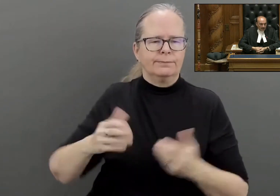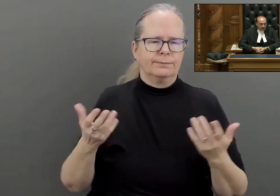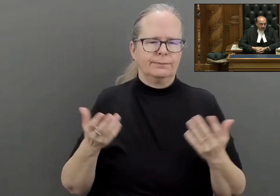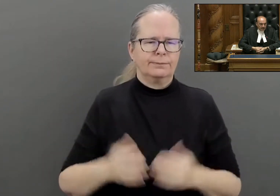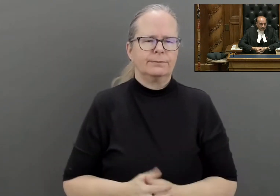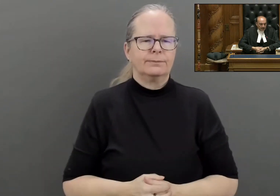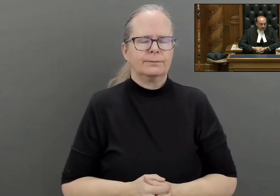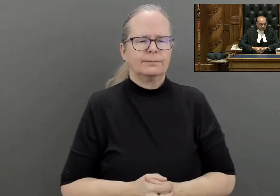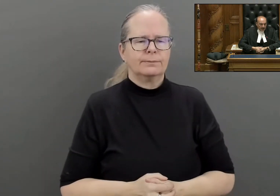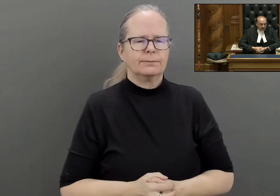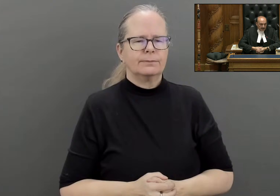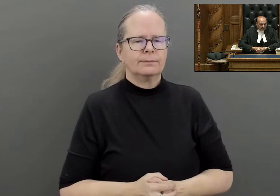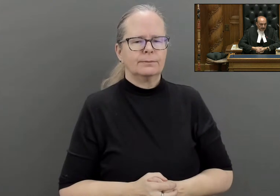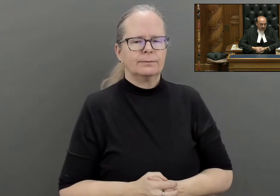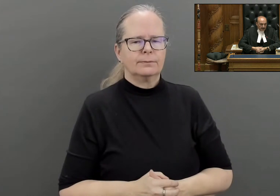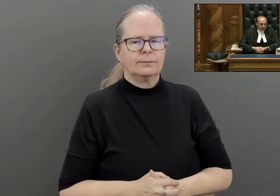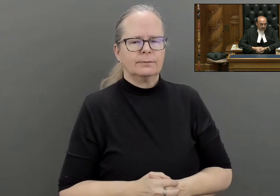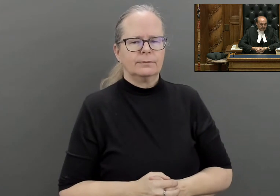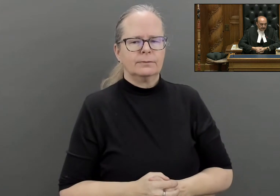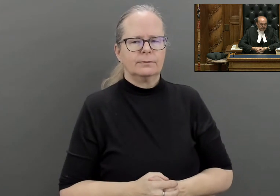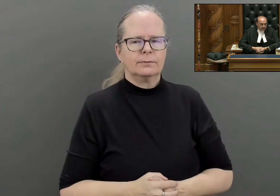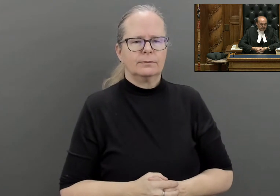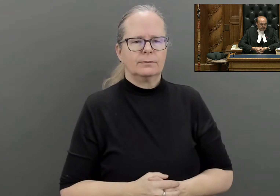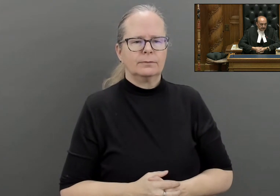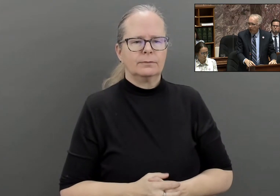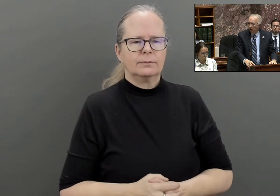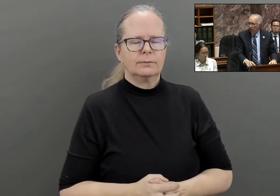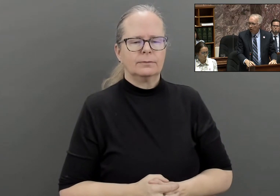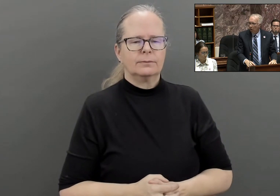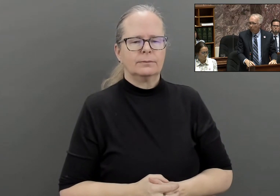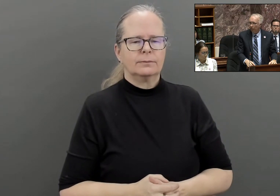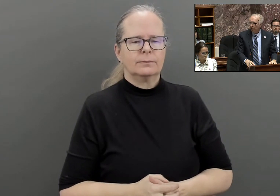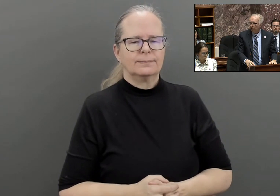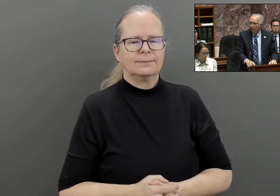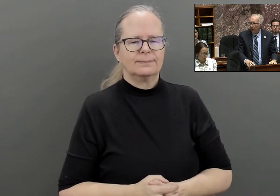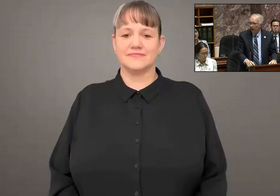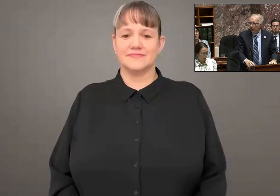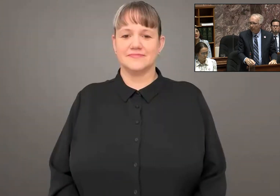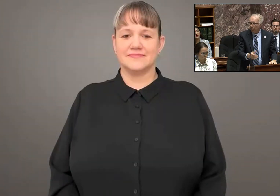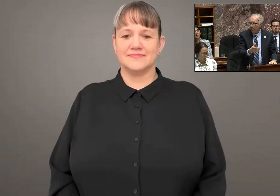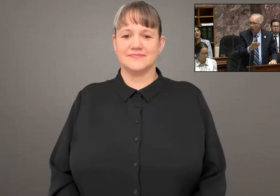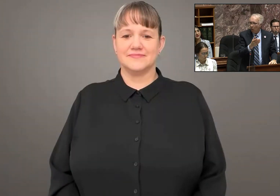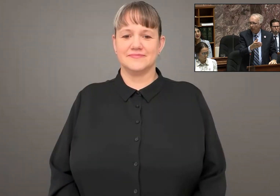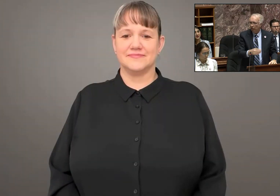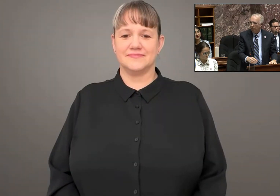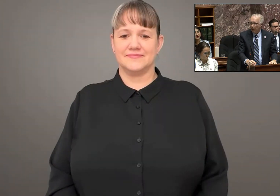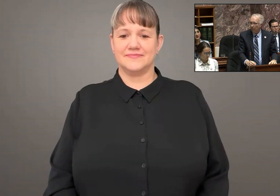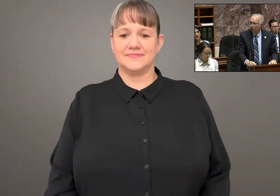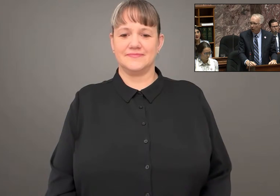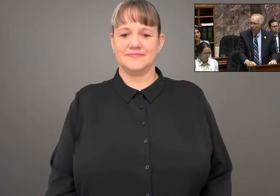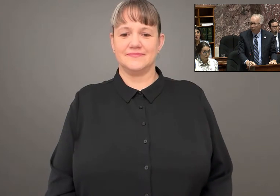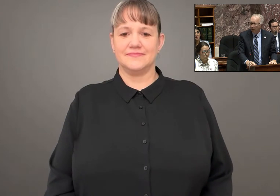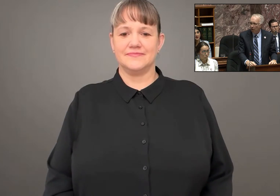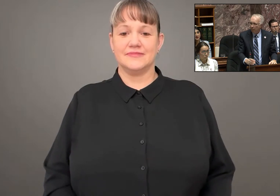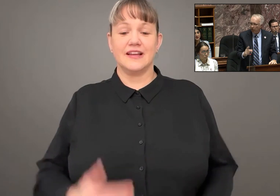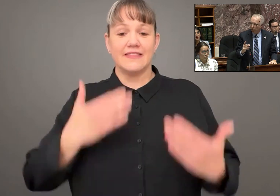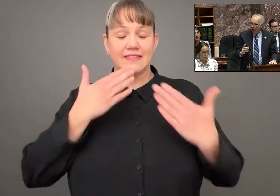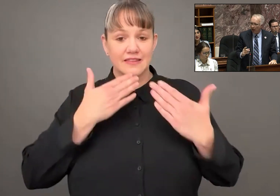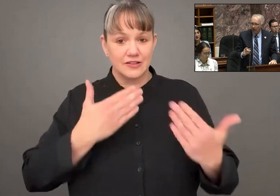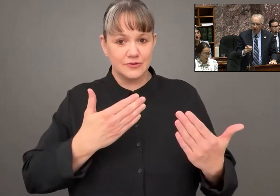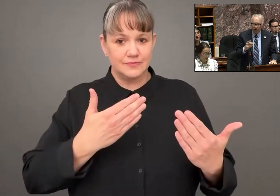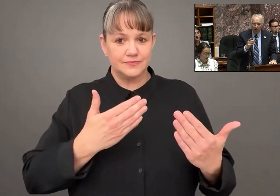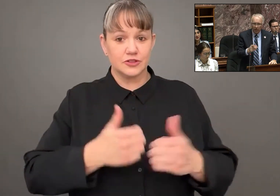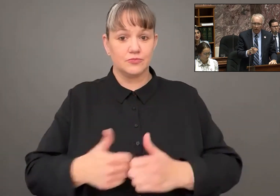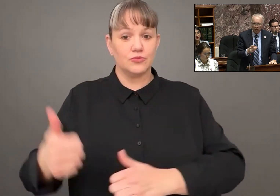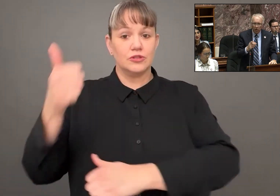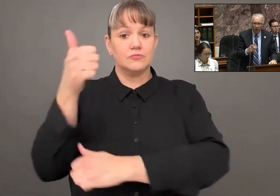Leader of the Official Opposition, second supplemental. Thank you, Mr. Speaker. Well, very simply, the Premier wants to blame Donald Trump, but the